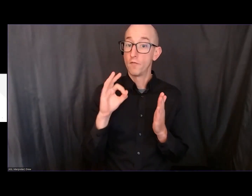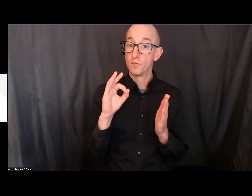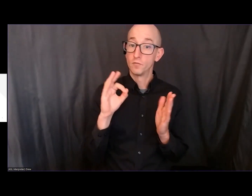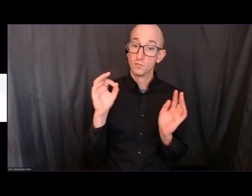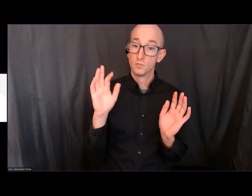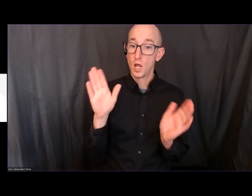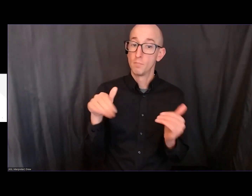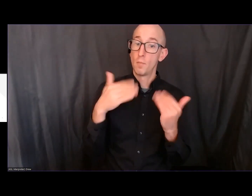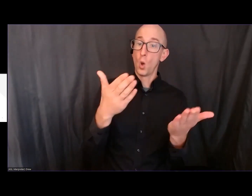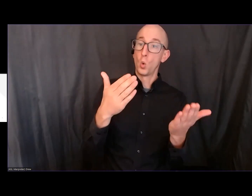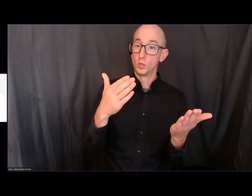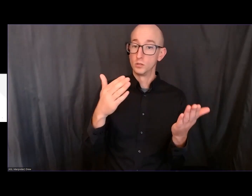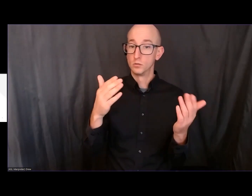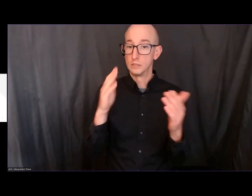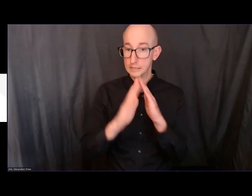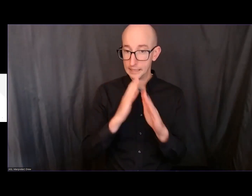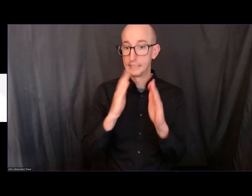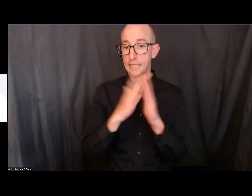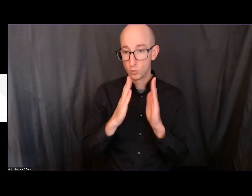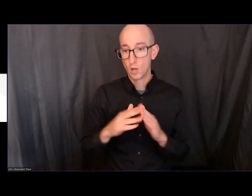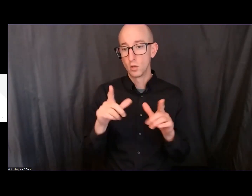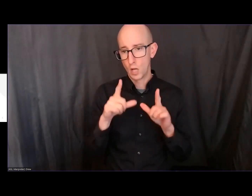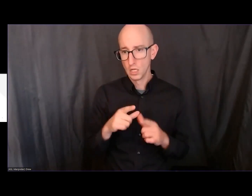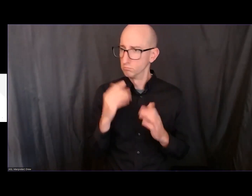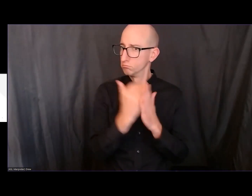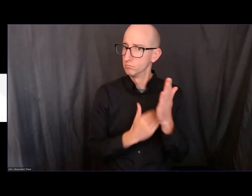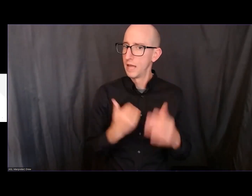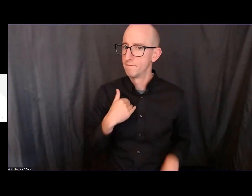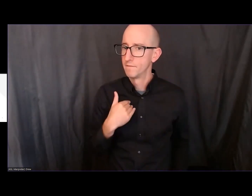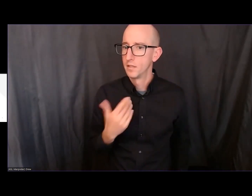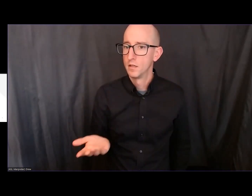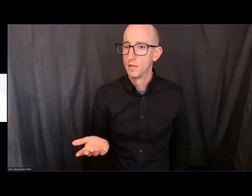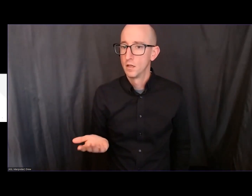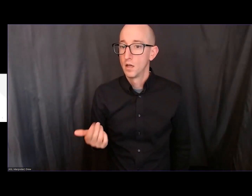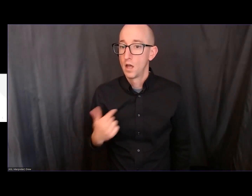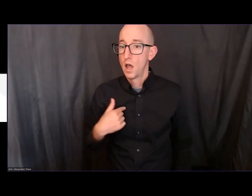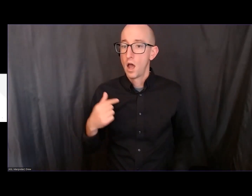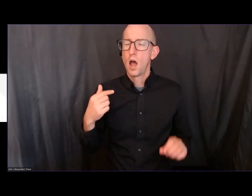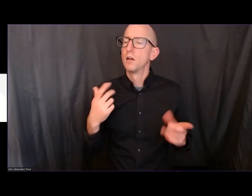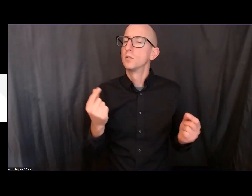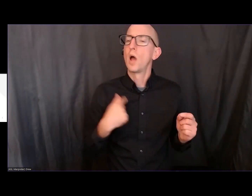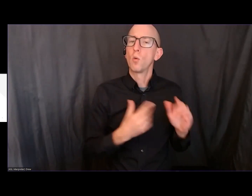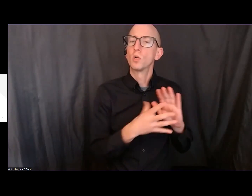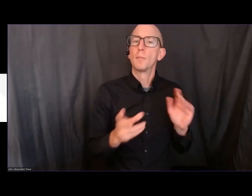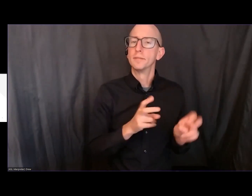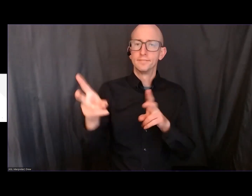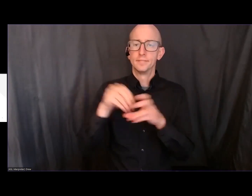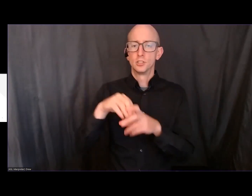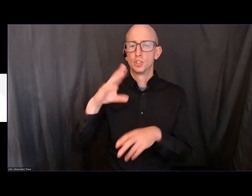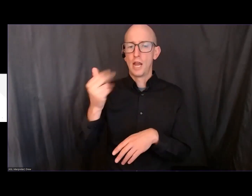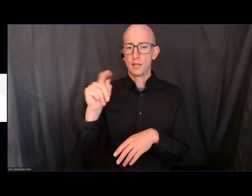cities and towns and locations. I can I'll copy them on the chat, but I will also read them out